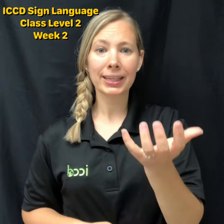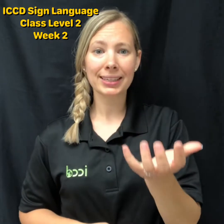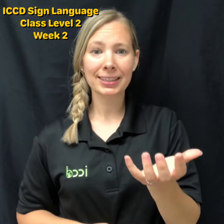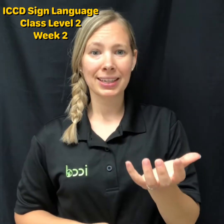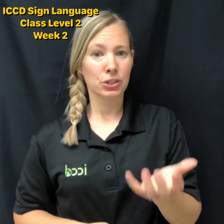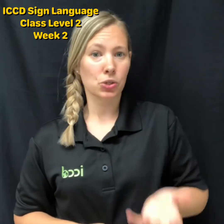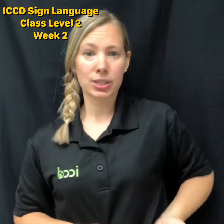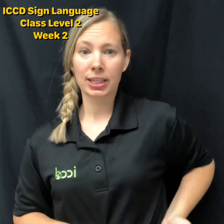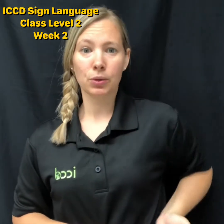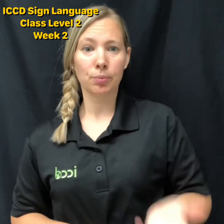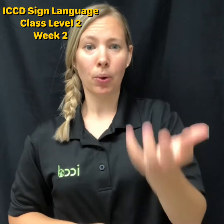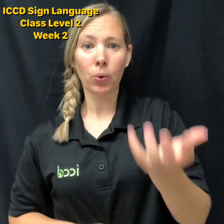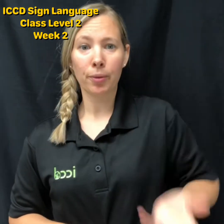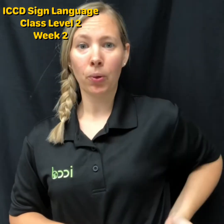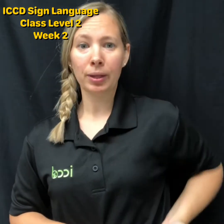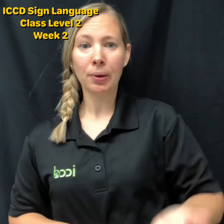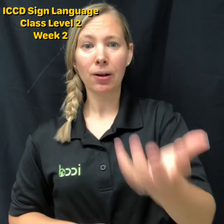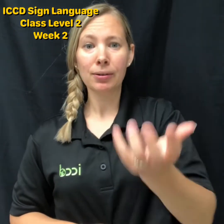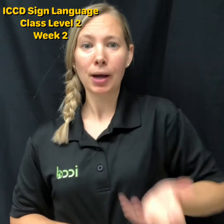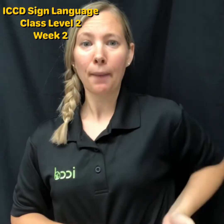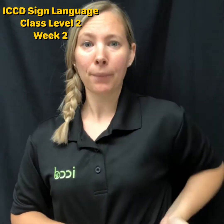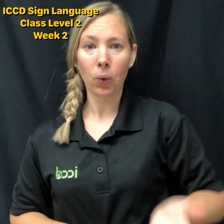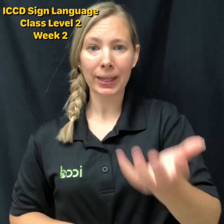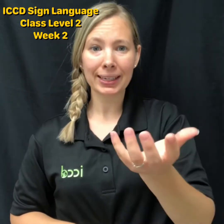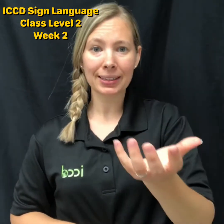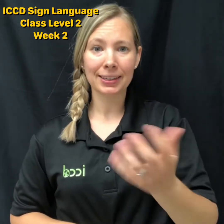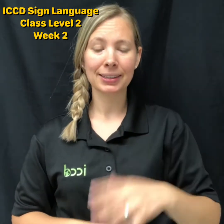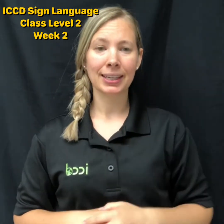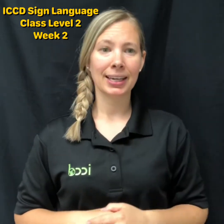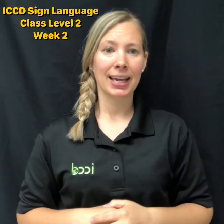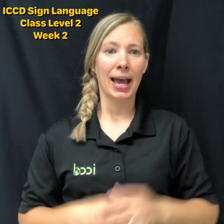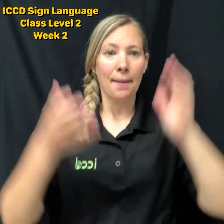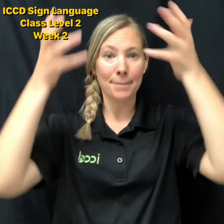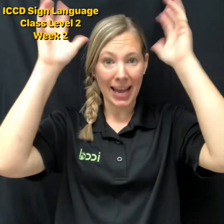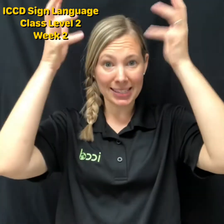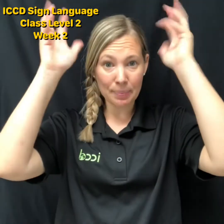Bowling, so just like you would bowl the bowling ball, bowling. Basketball,